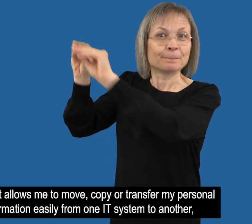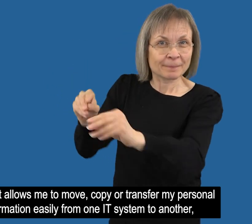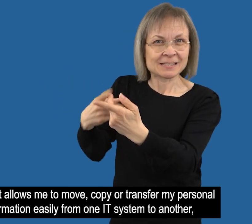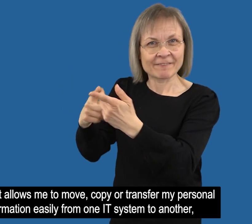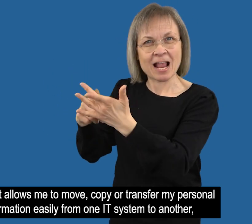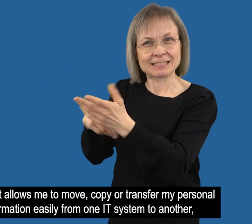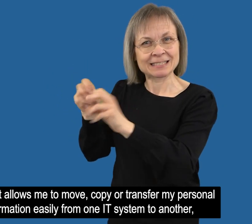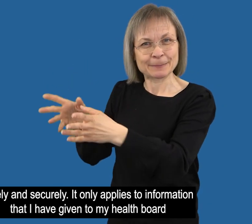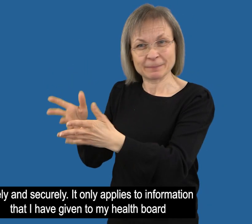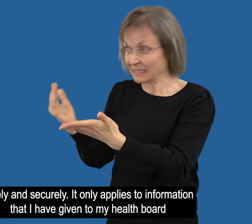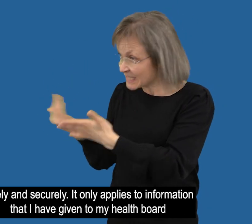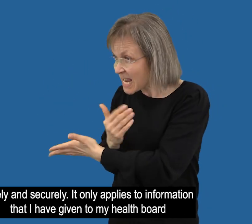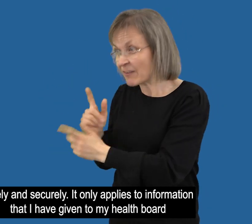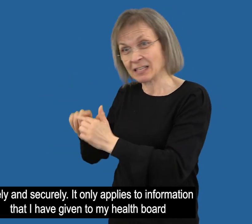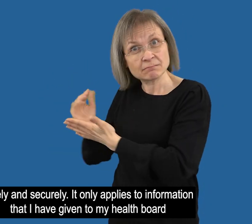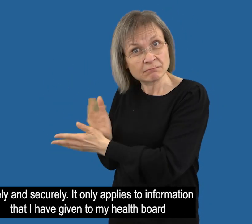and securely.